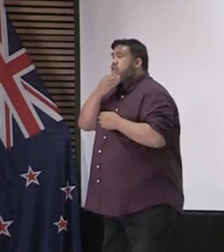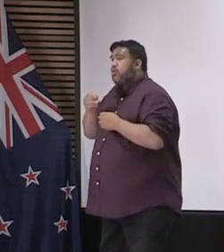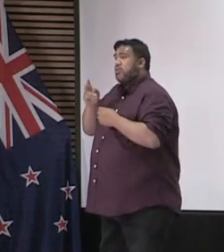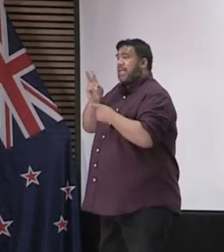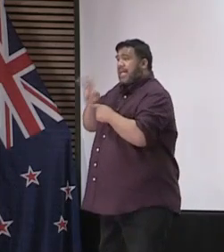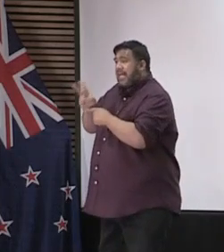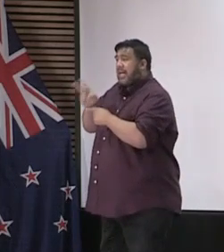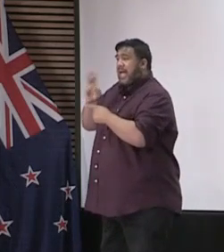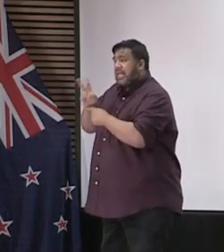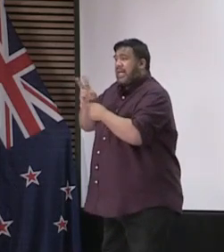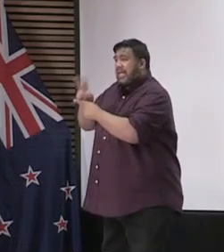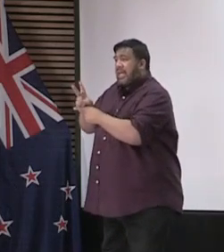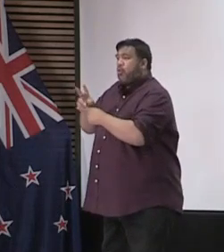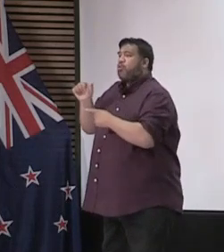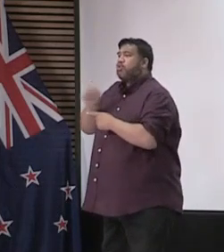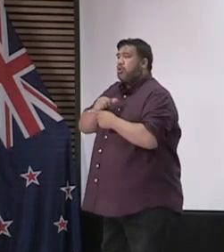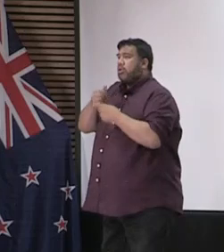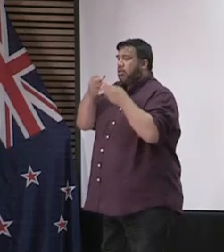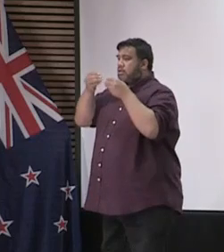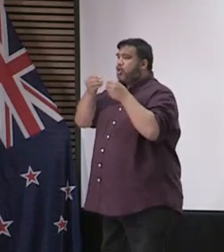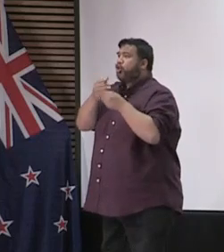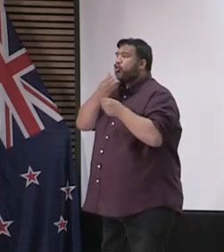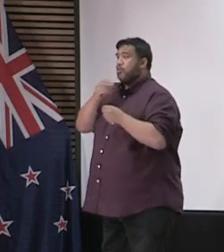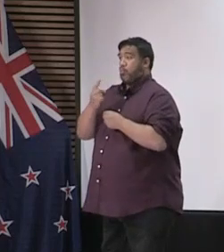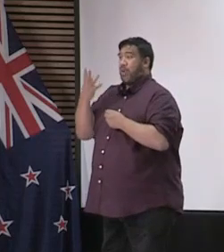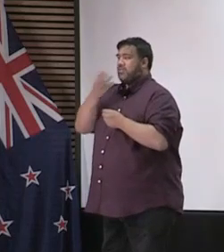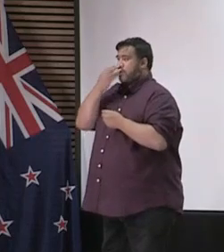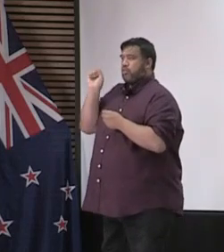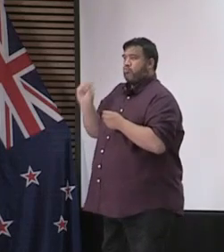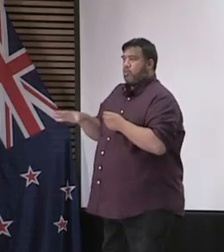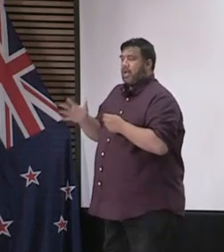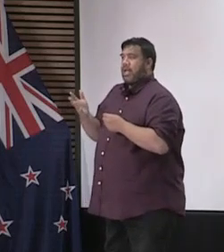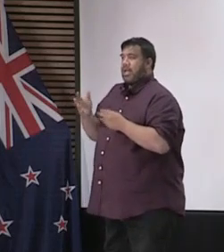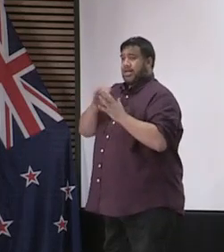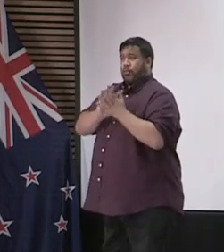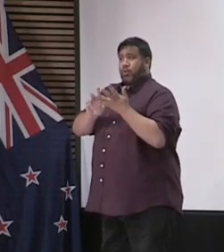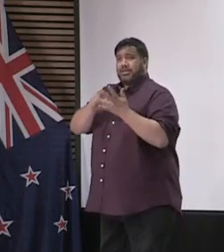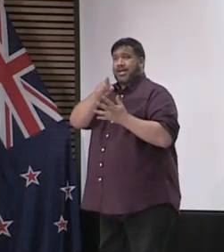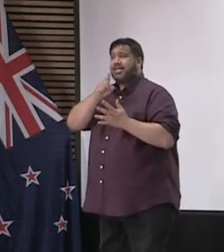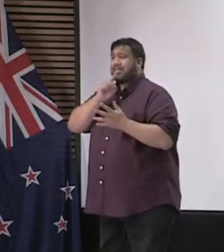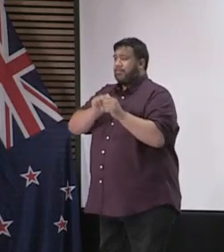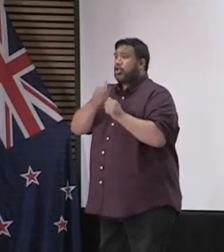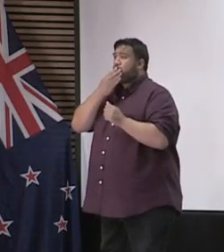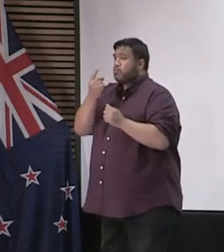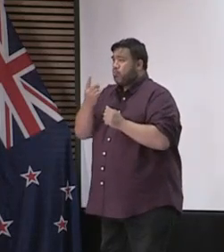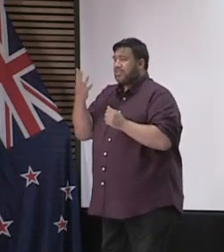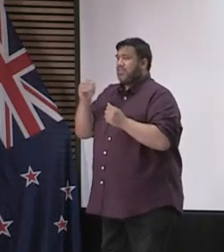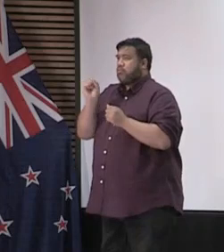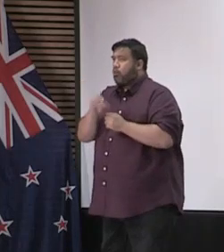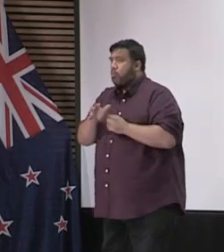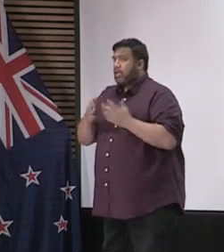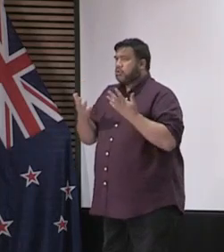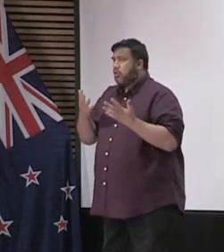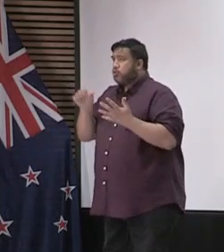reused when there's a shortage, which I understand we don't have. I think there's a distinction between recycling and reusing, and there is some